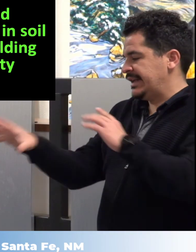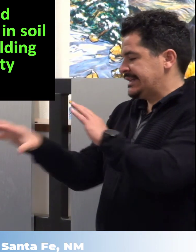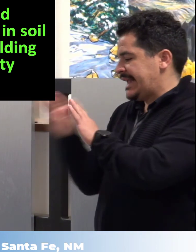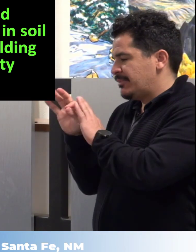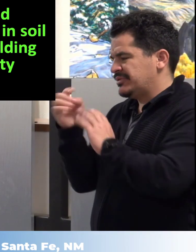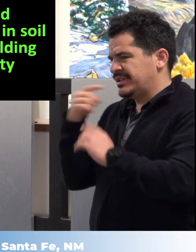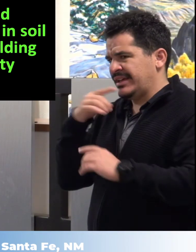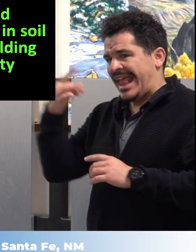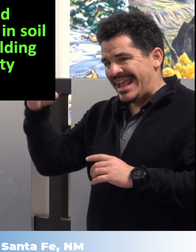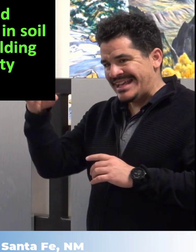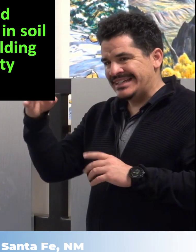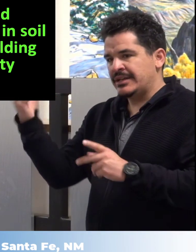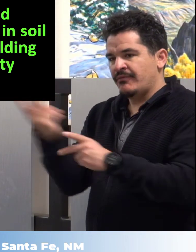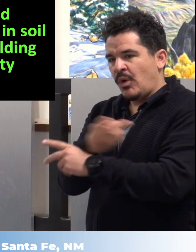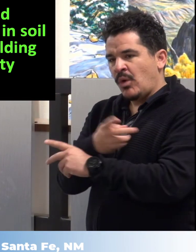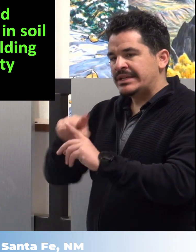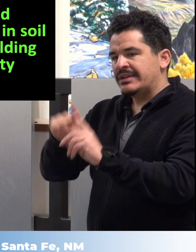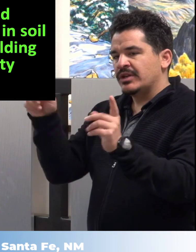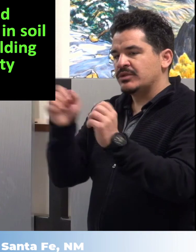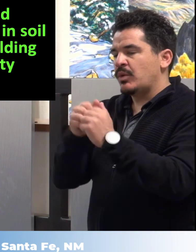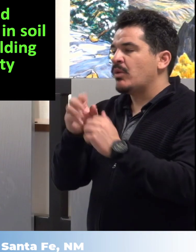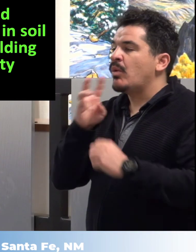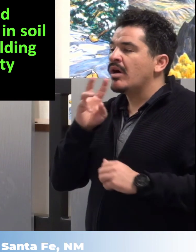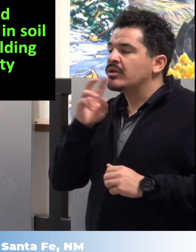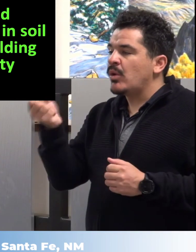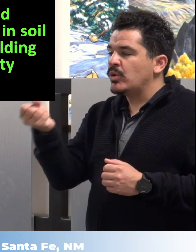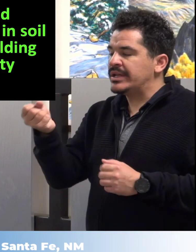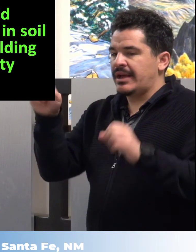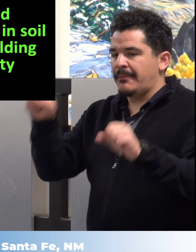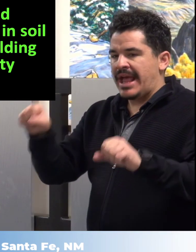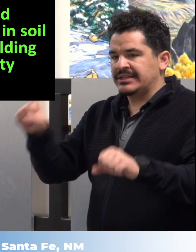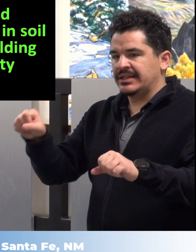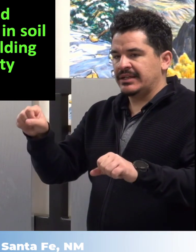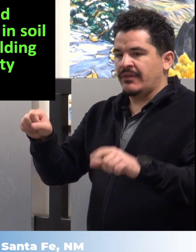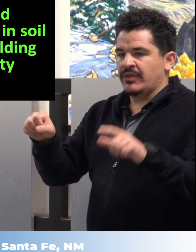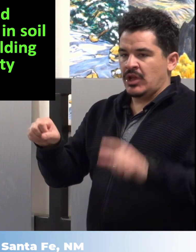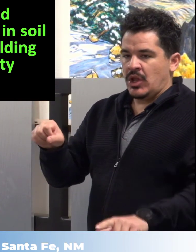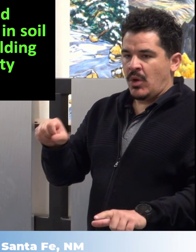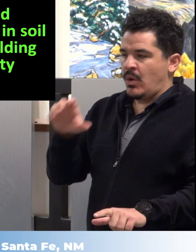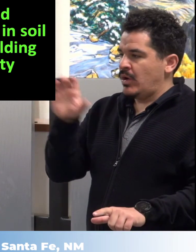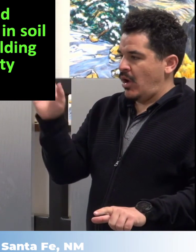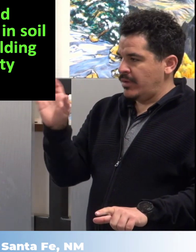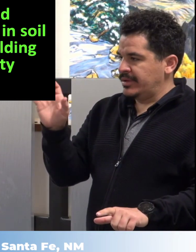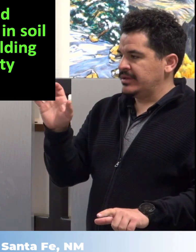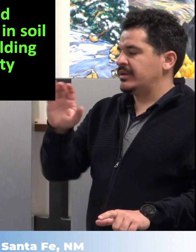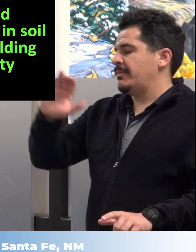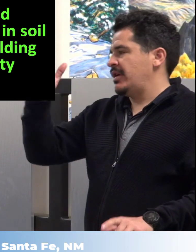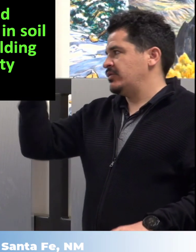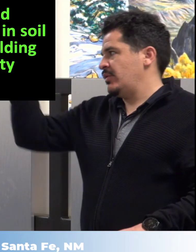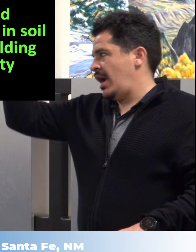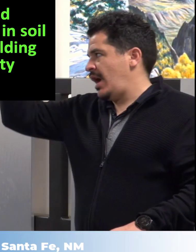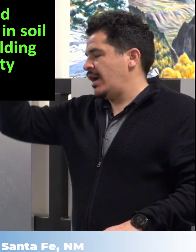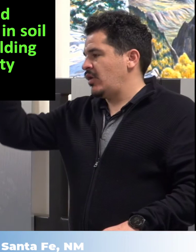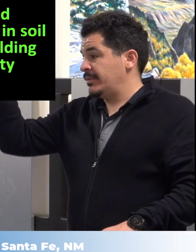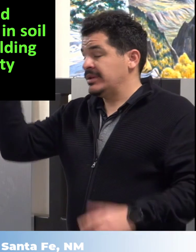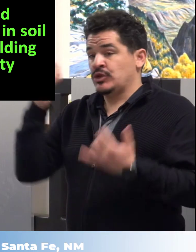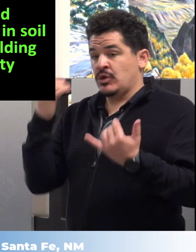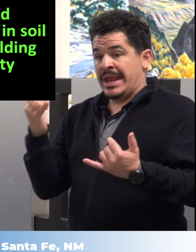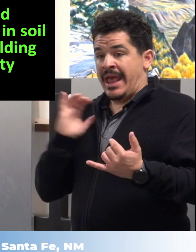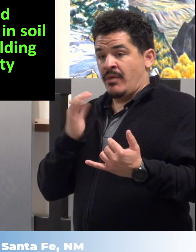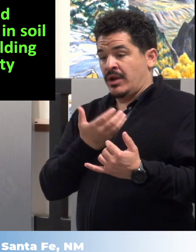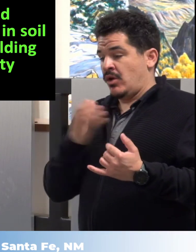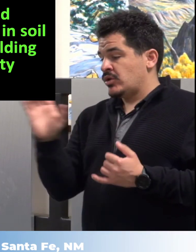18 fold difference in water holding capacity of the low carbon compared to the high carbon soils. So now that our carbon levels have gone down to below